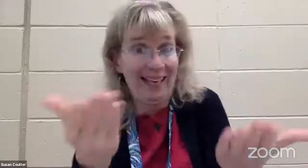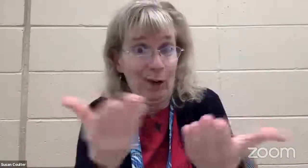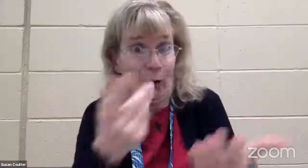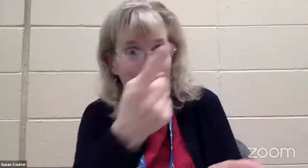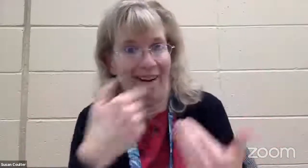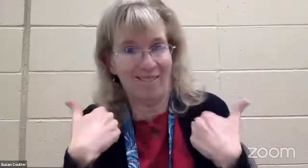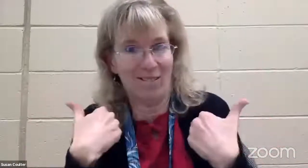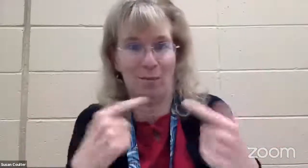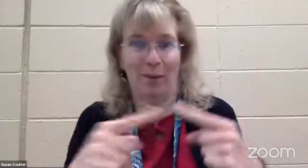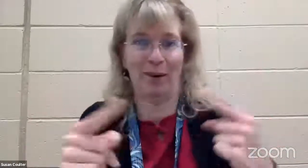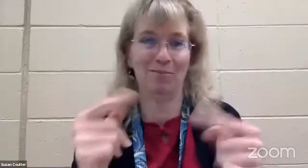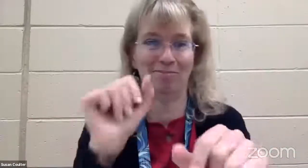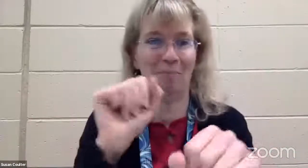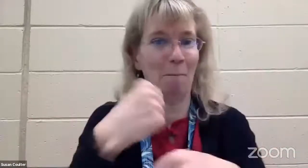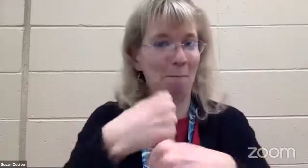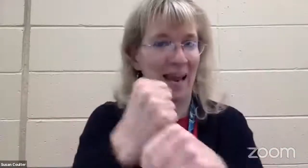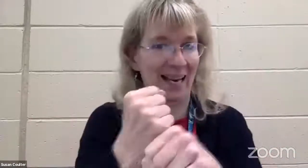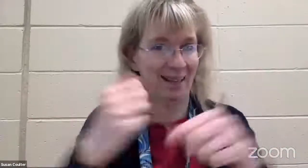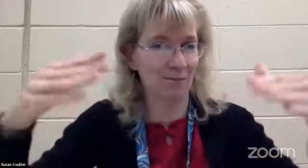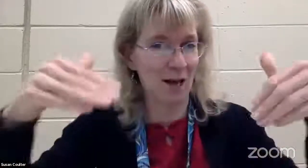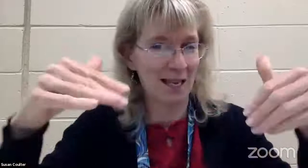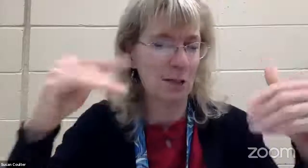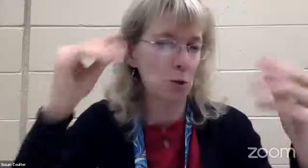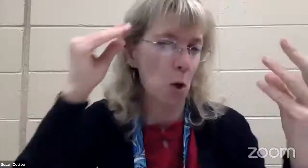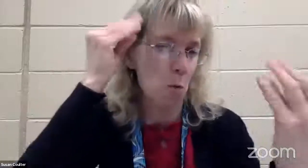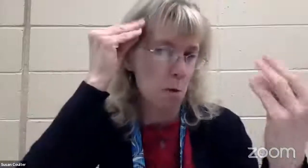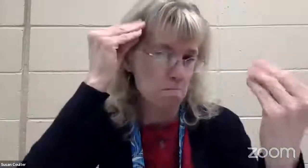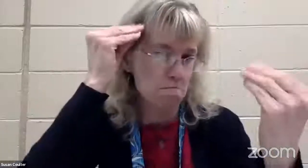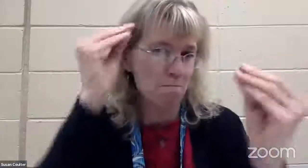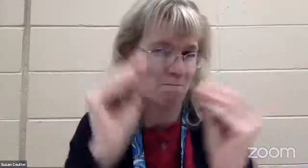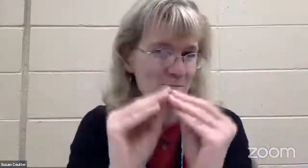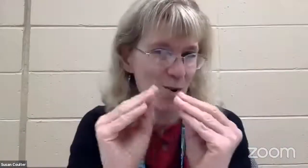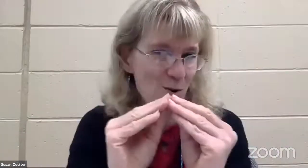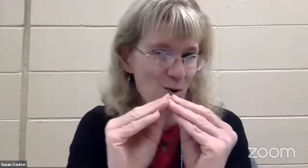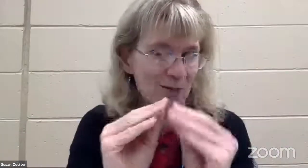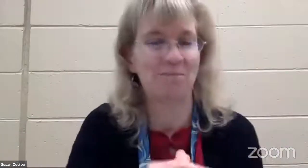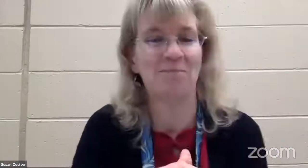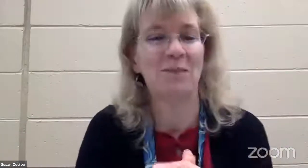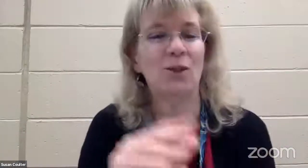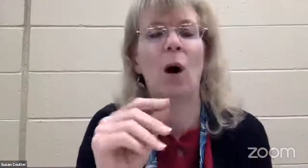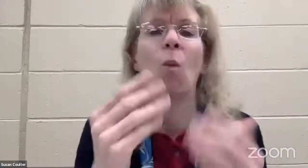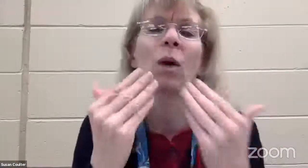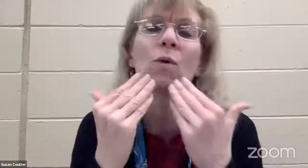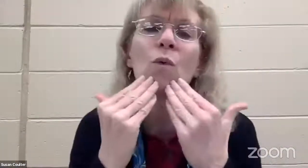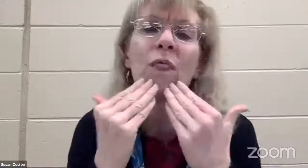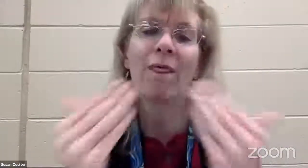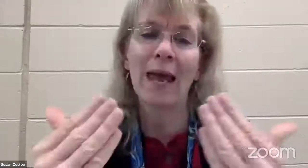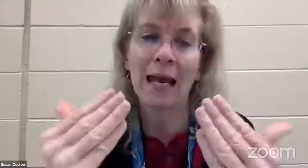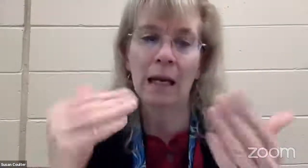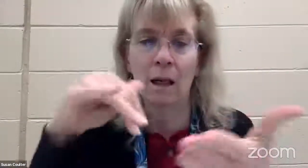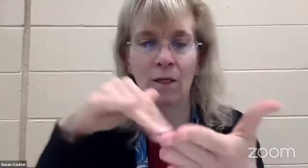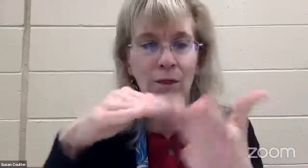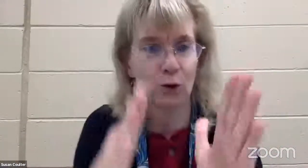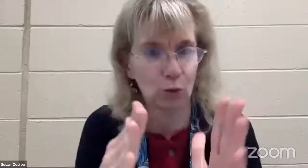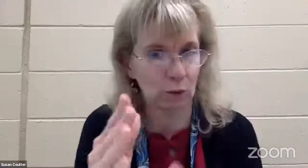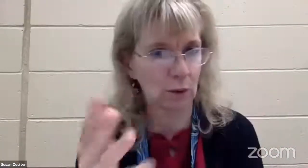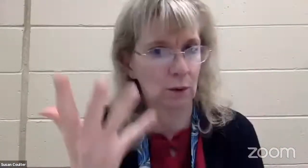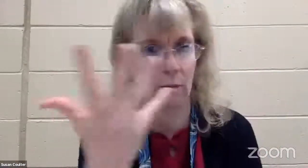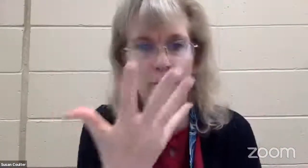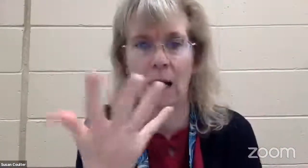So what do you do, if you don't mind my asking? Yeah, I'm an architect. What brings you back to Denver? My father owns a real estate investment firm